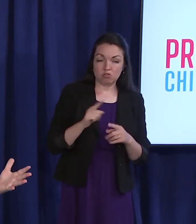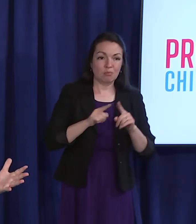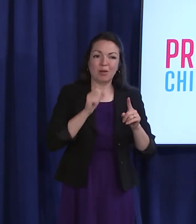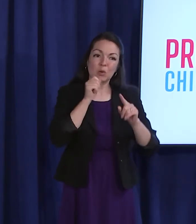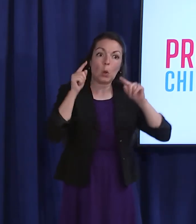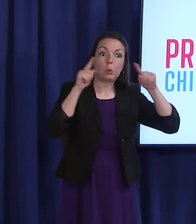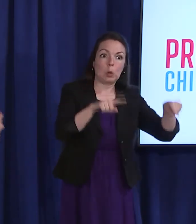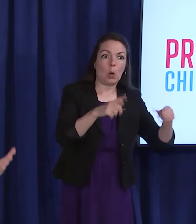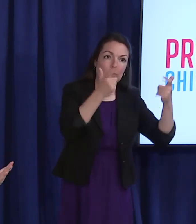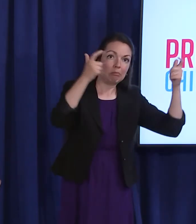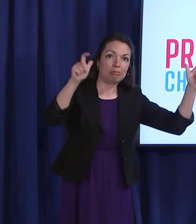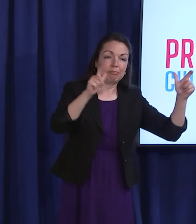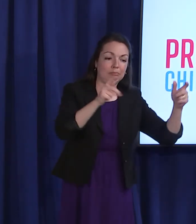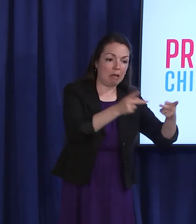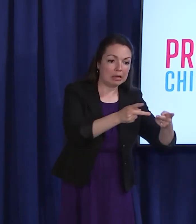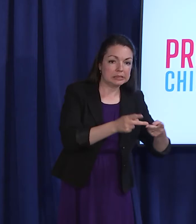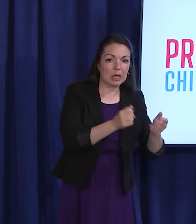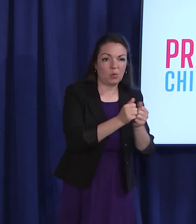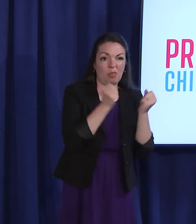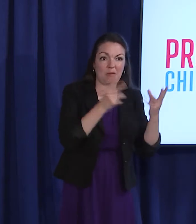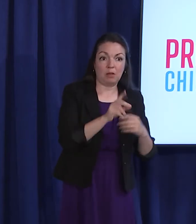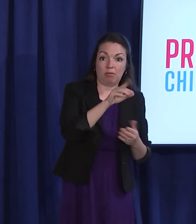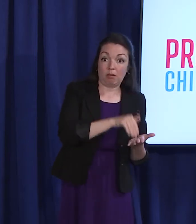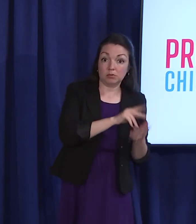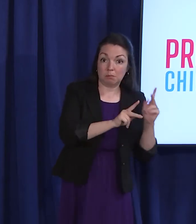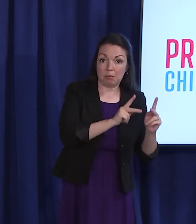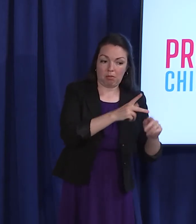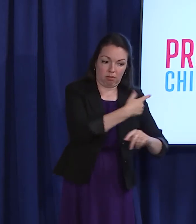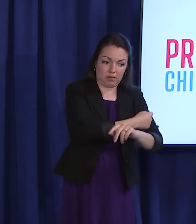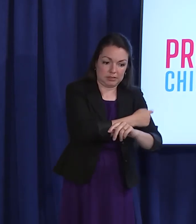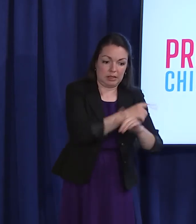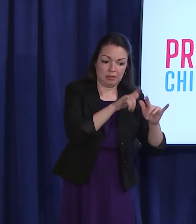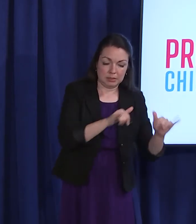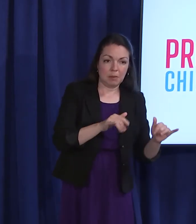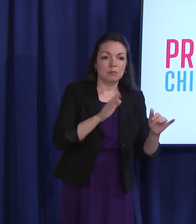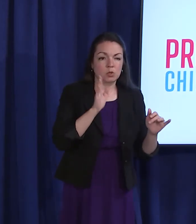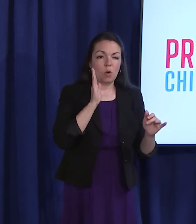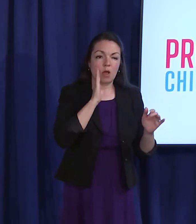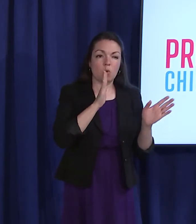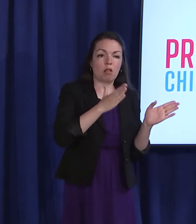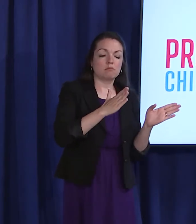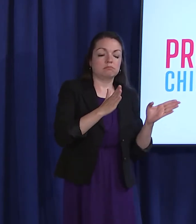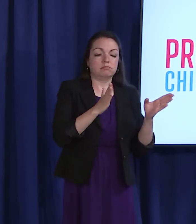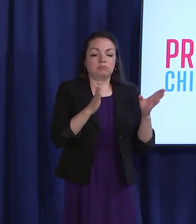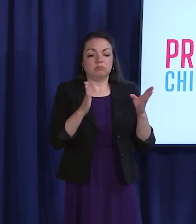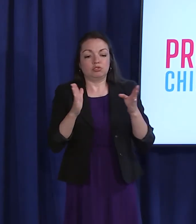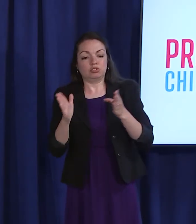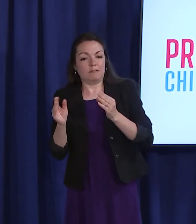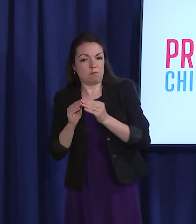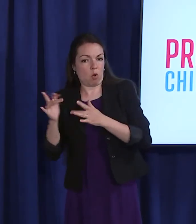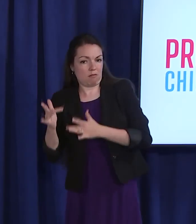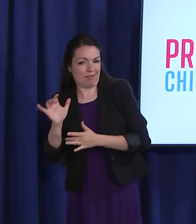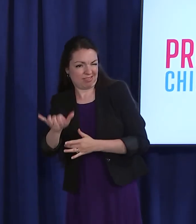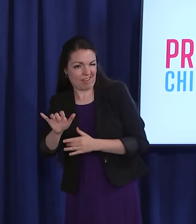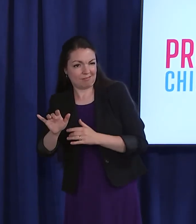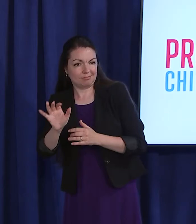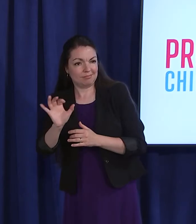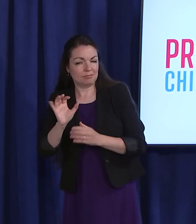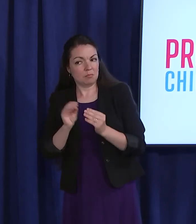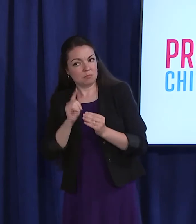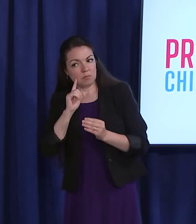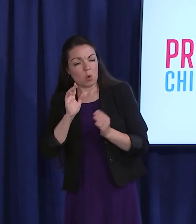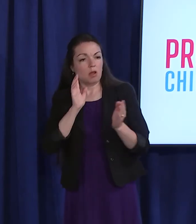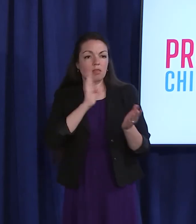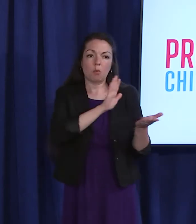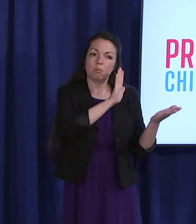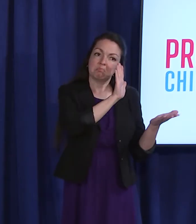go to a site where thousands of people are getting vaccinated. So I do expect that really over the next couple of months, we will be, turning these down